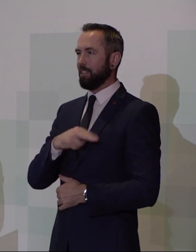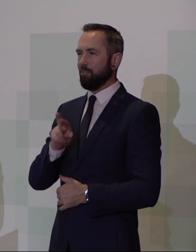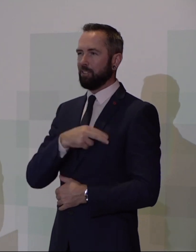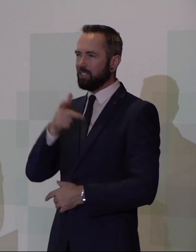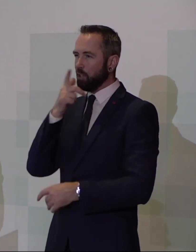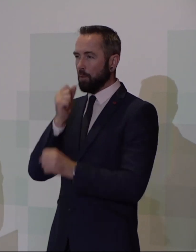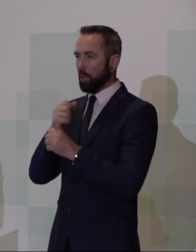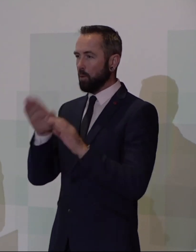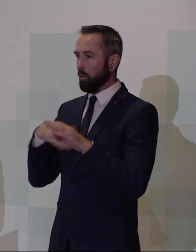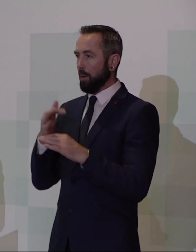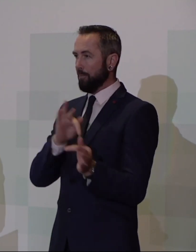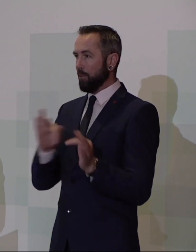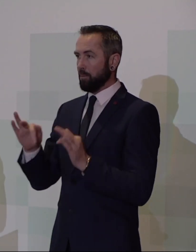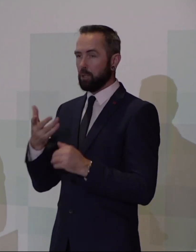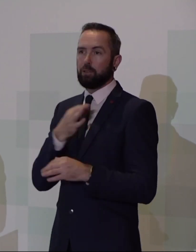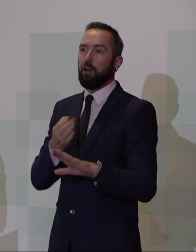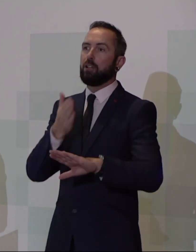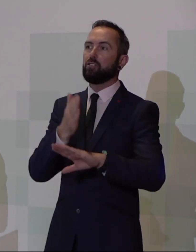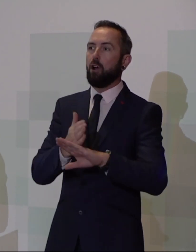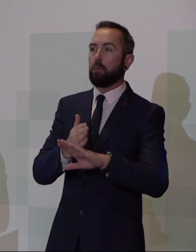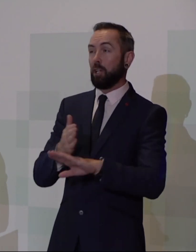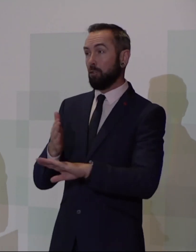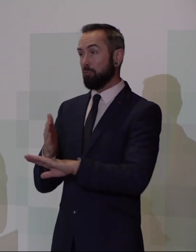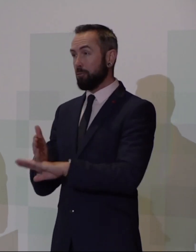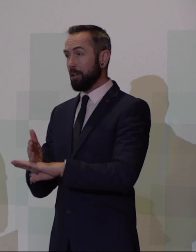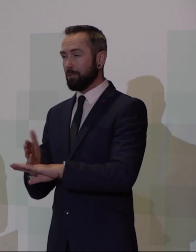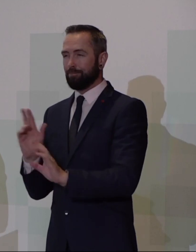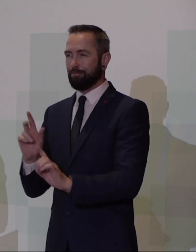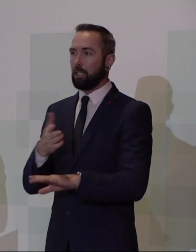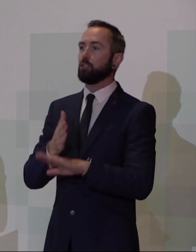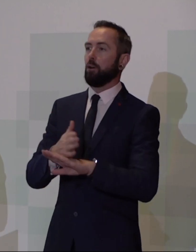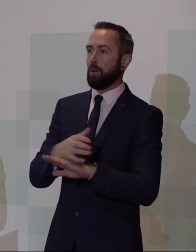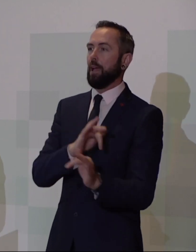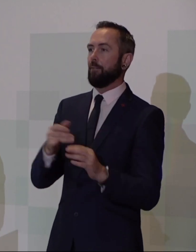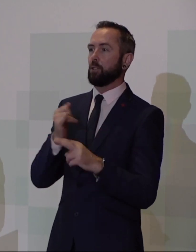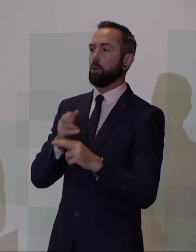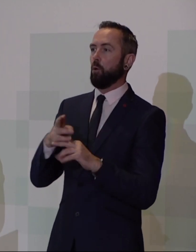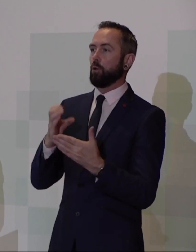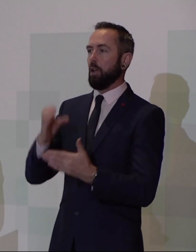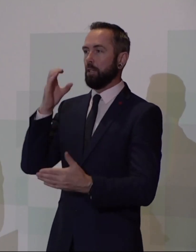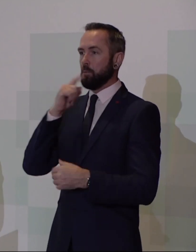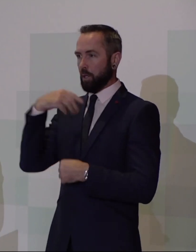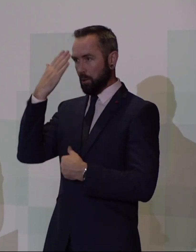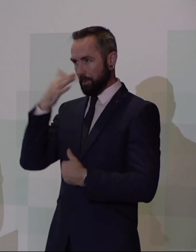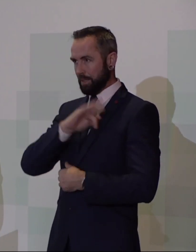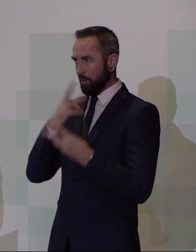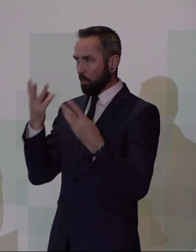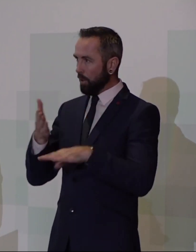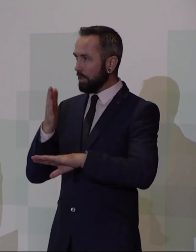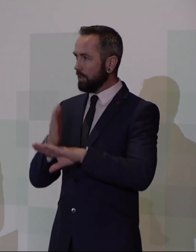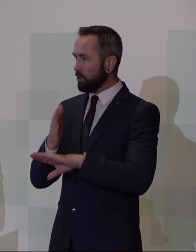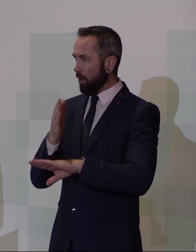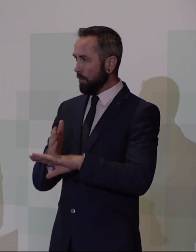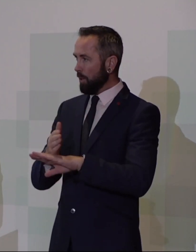about where I came from. You got a job. You got a job after school or after college. But I knew that I wanted a job where I